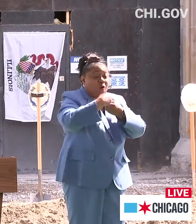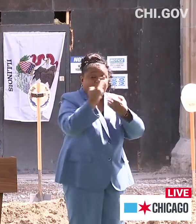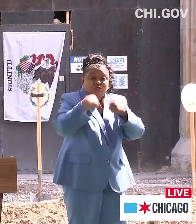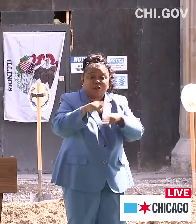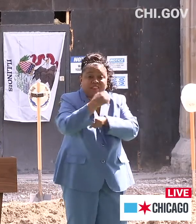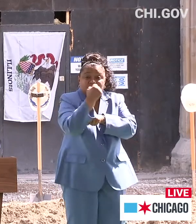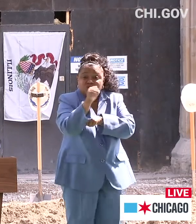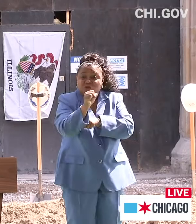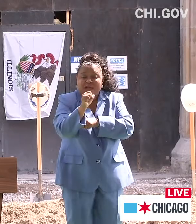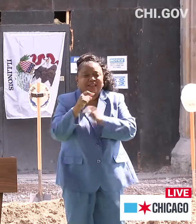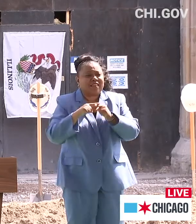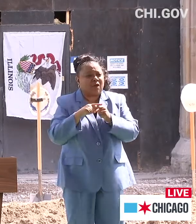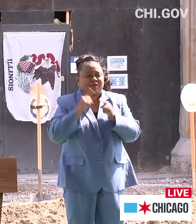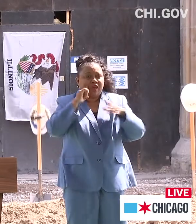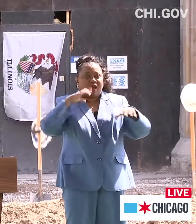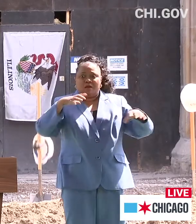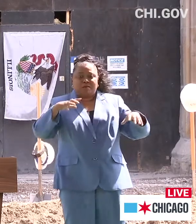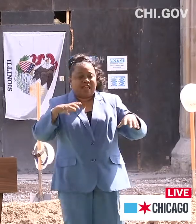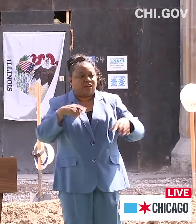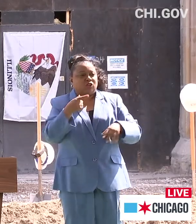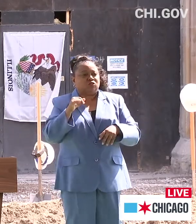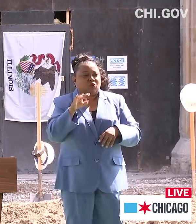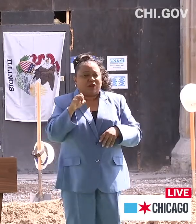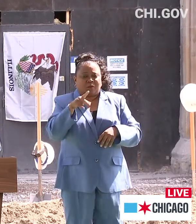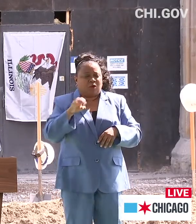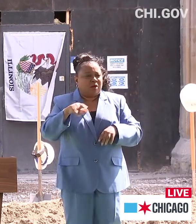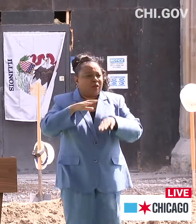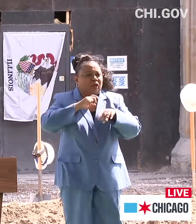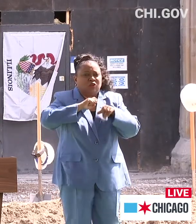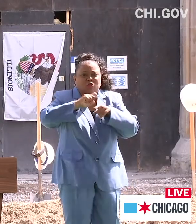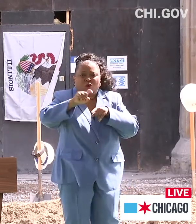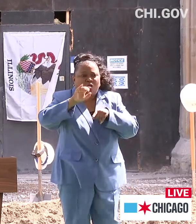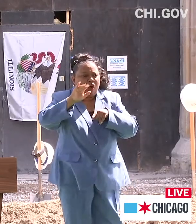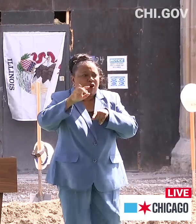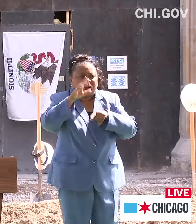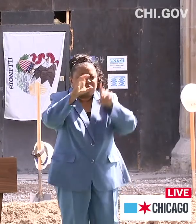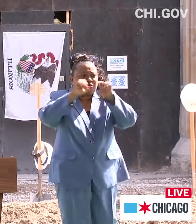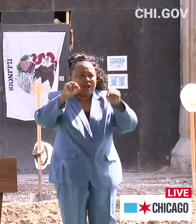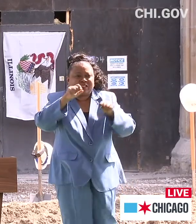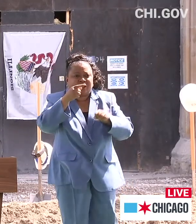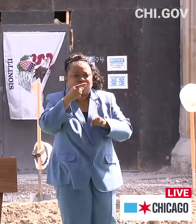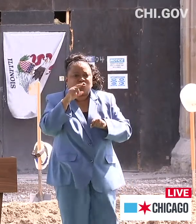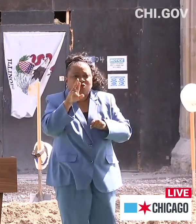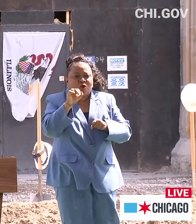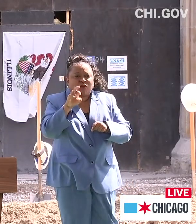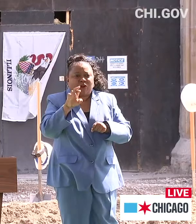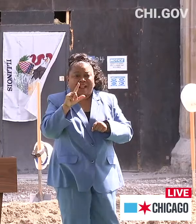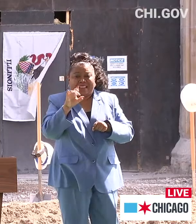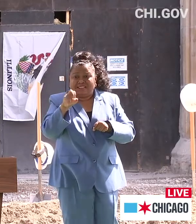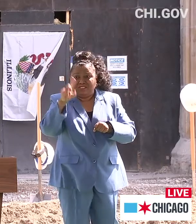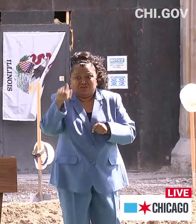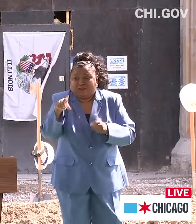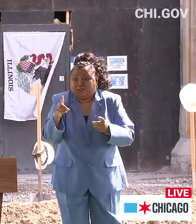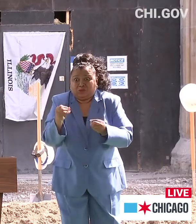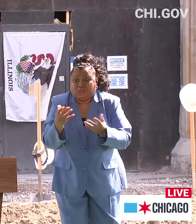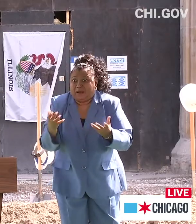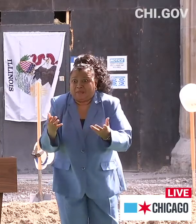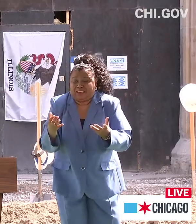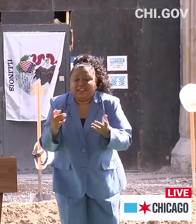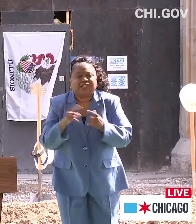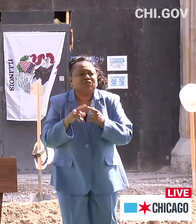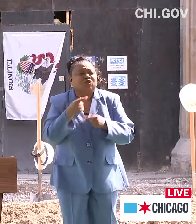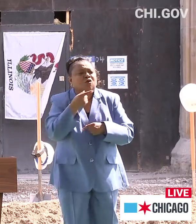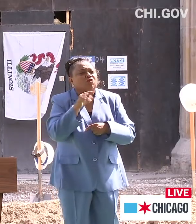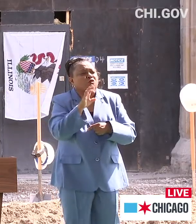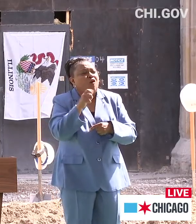strike. There was a panic. George Pullman called President Grover Cleveland and said, "You've got to do something." So